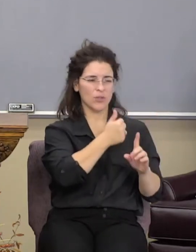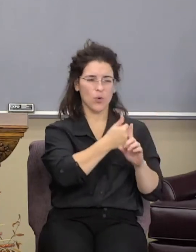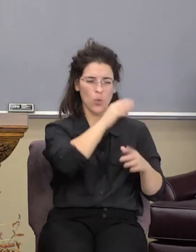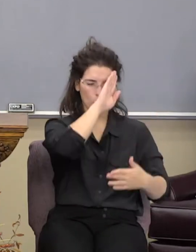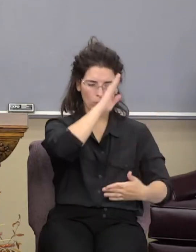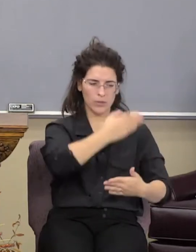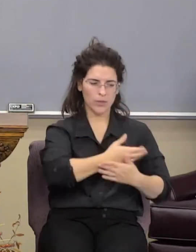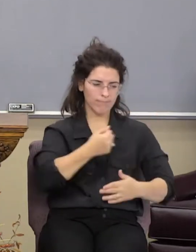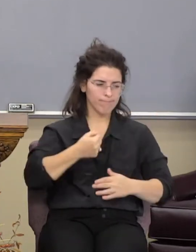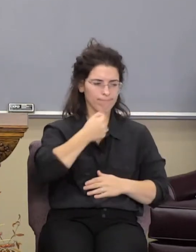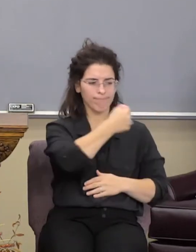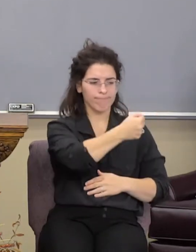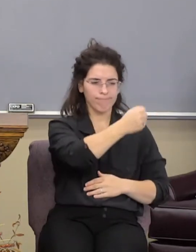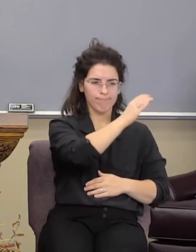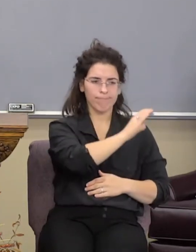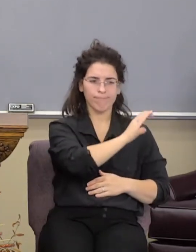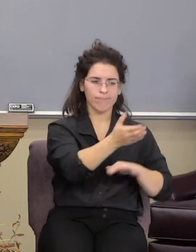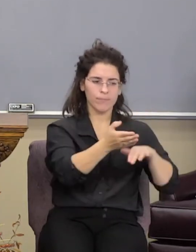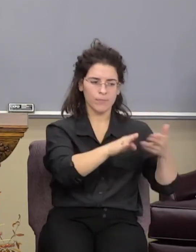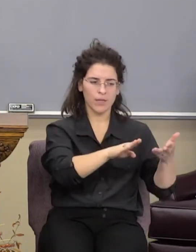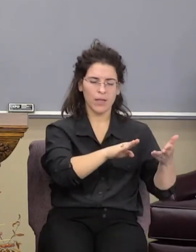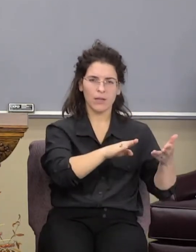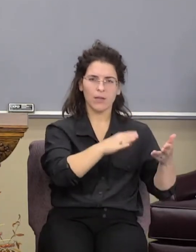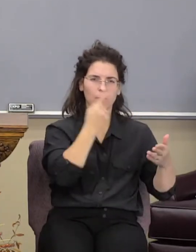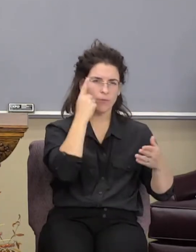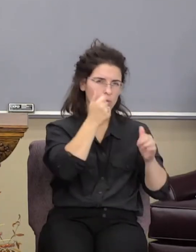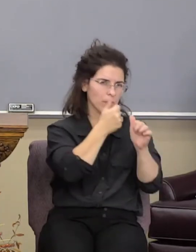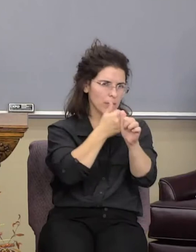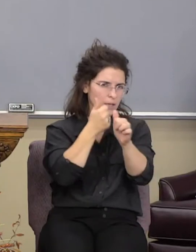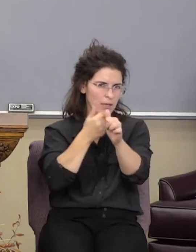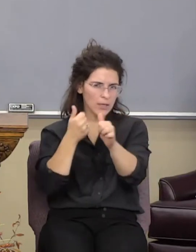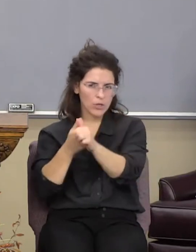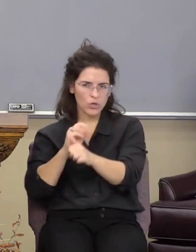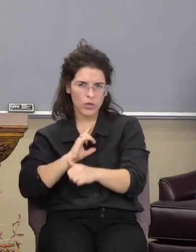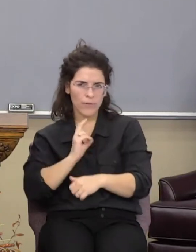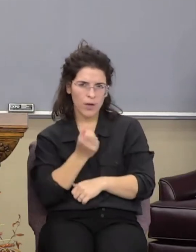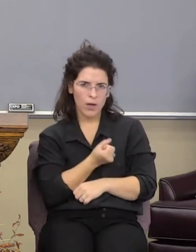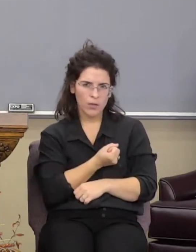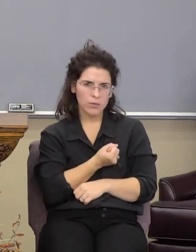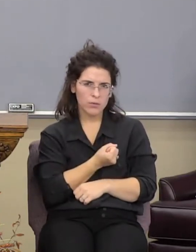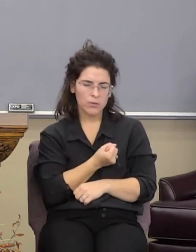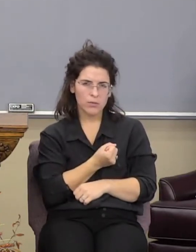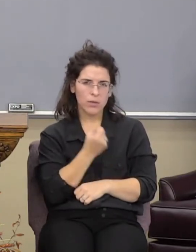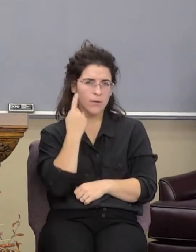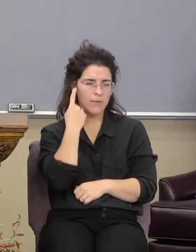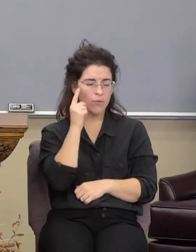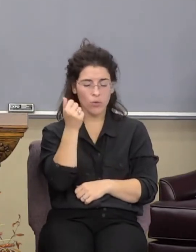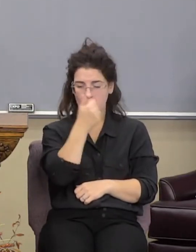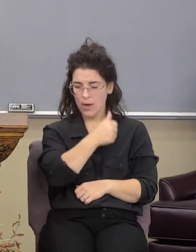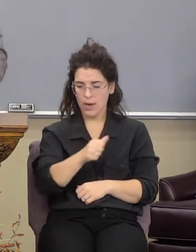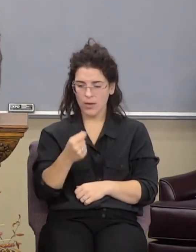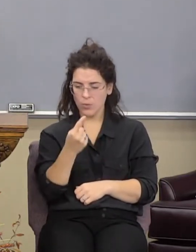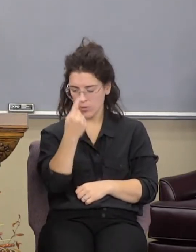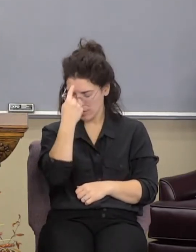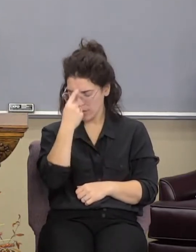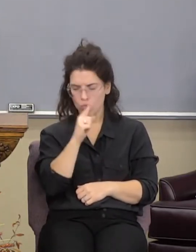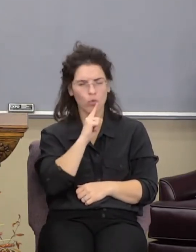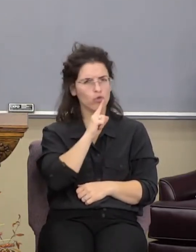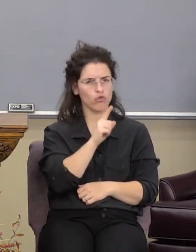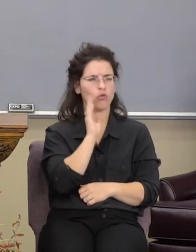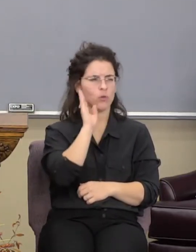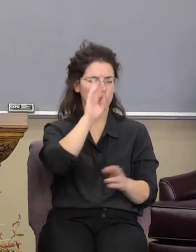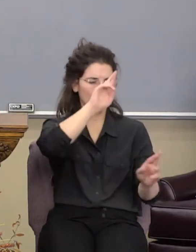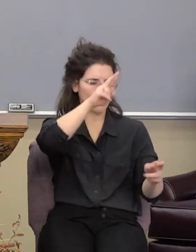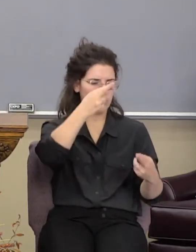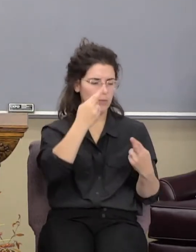Him to death for each and every one of us. And for anyone to think, well, surely He'll respect